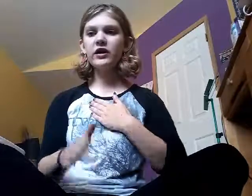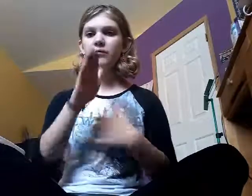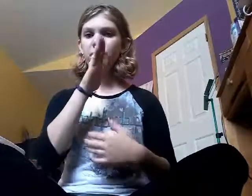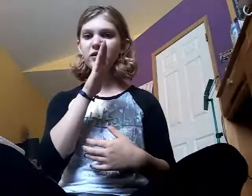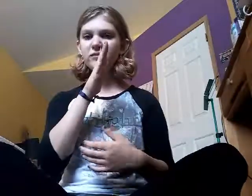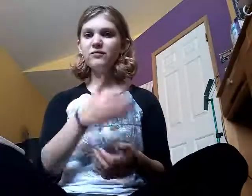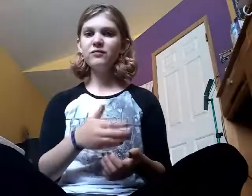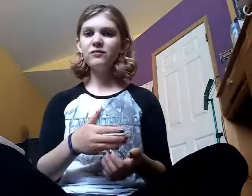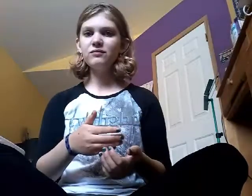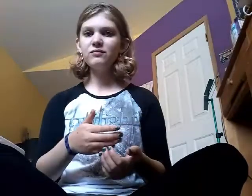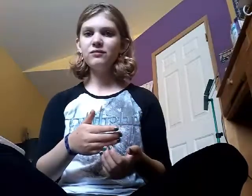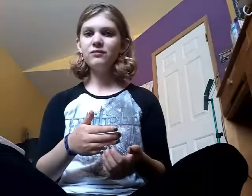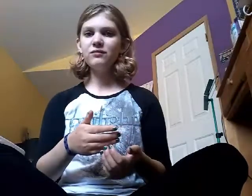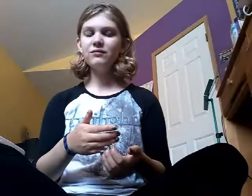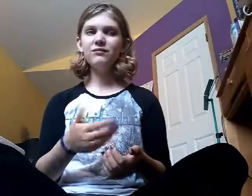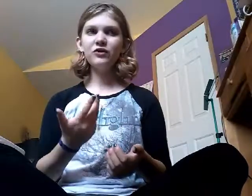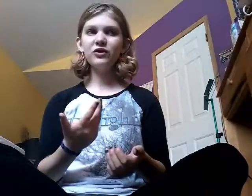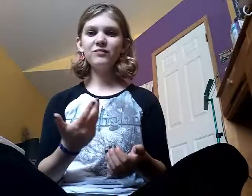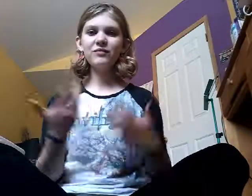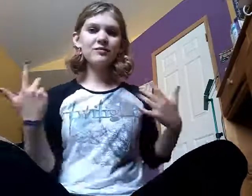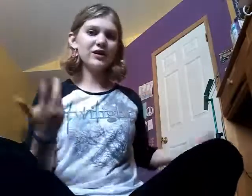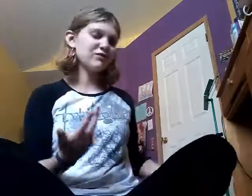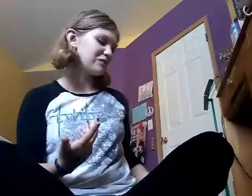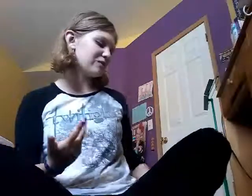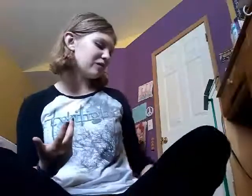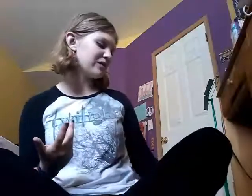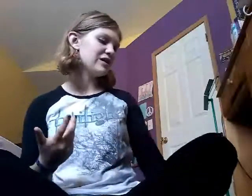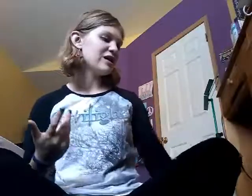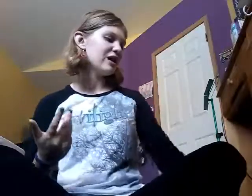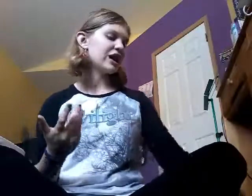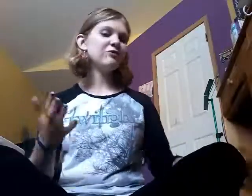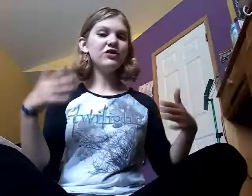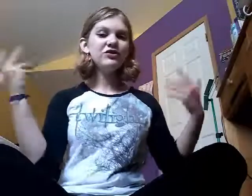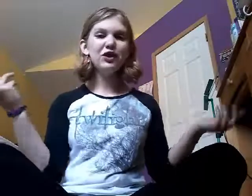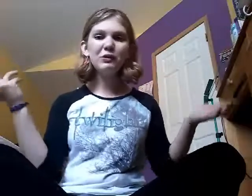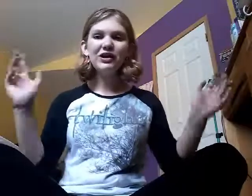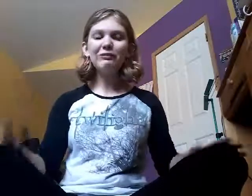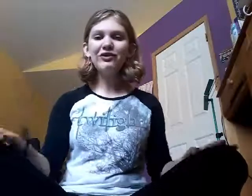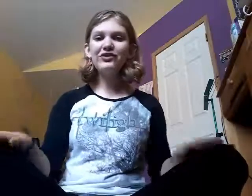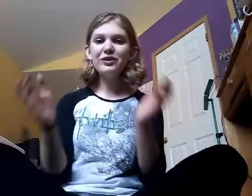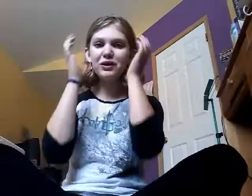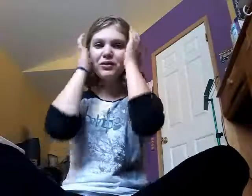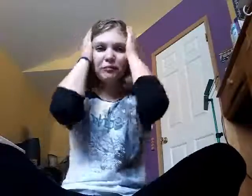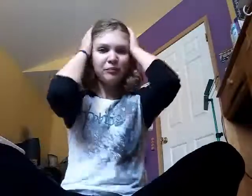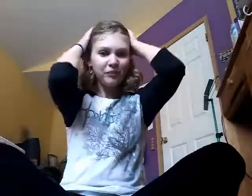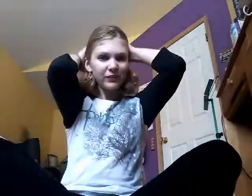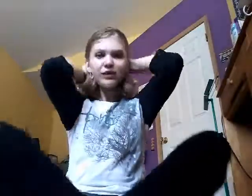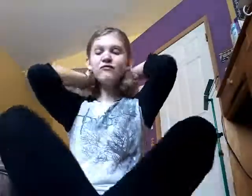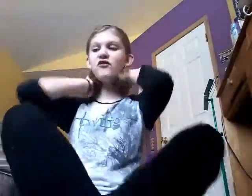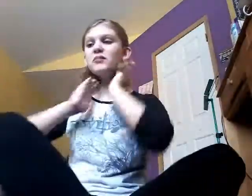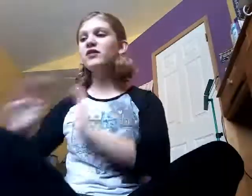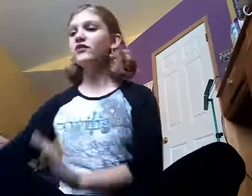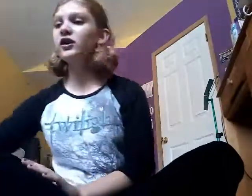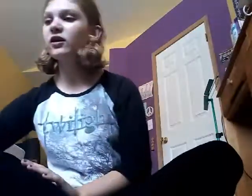mom. or, I'm not with my mom. I am with no one. I'm just in my room, filming this video.